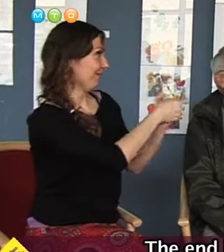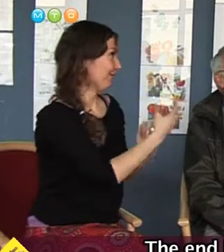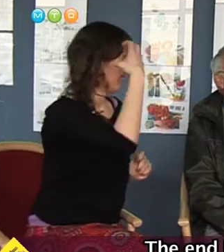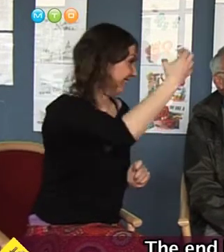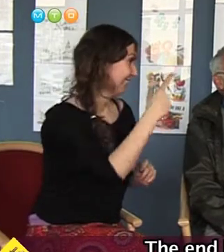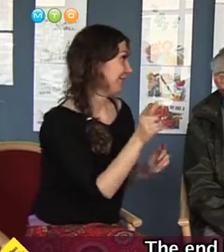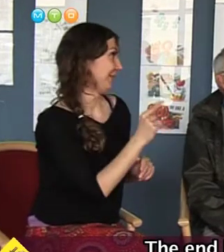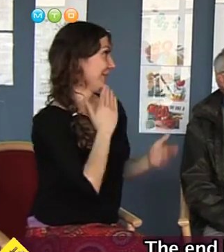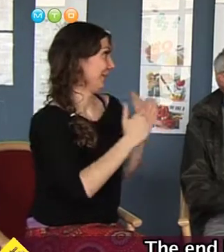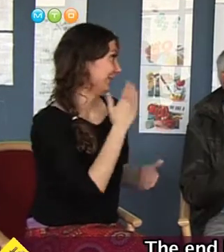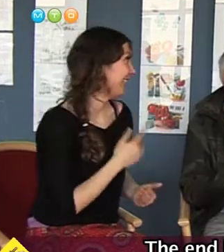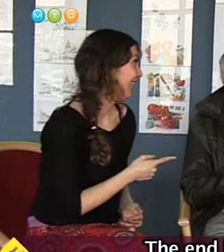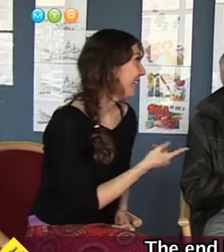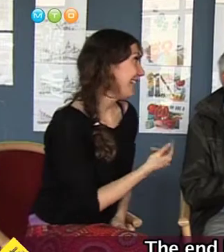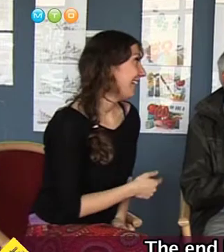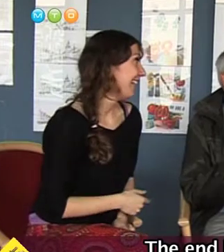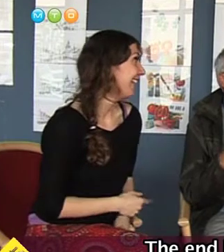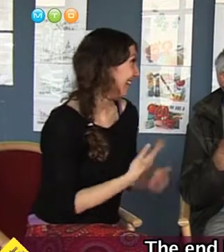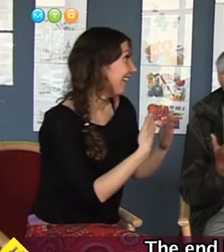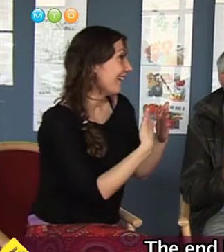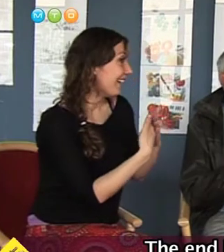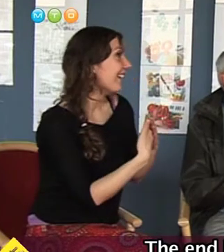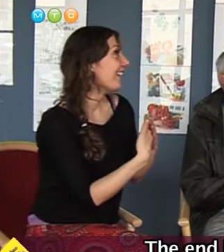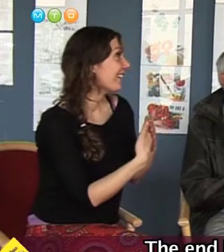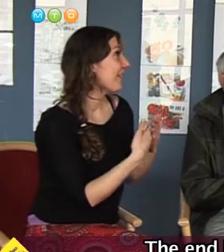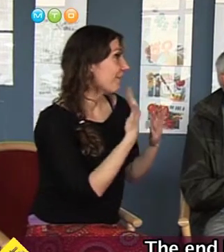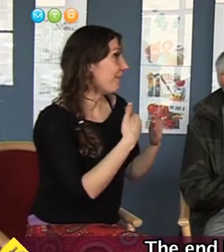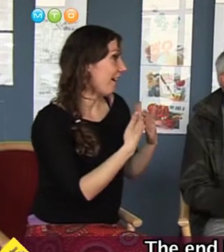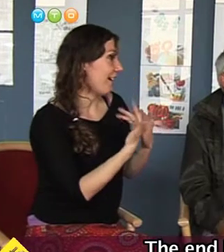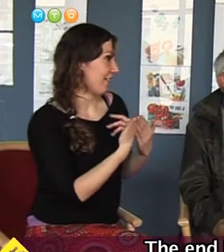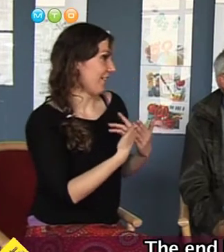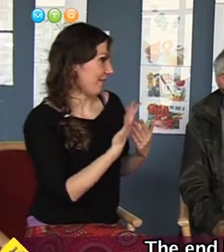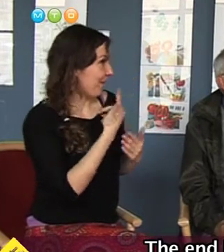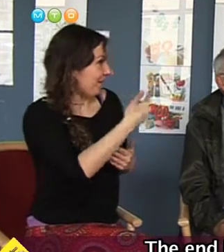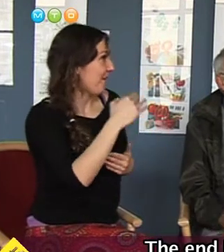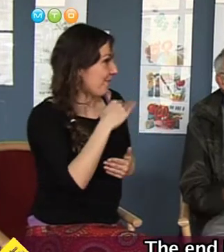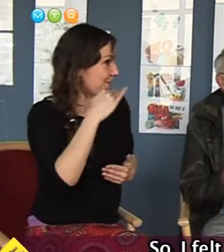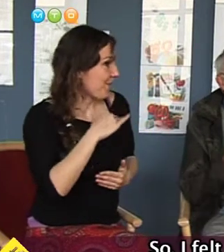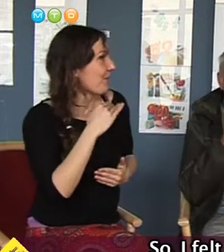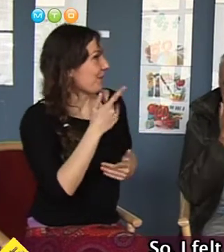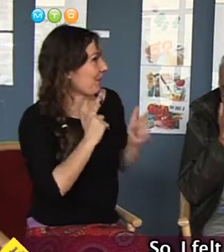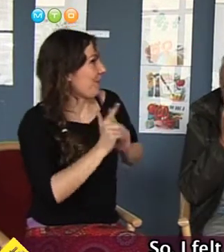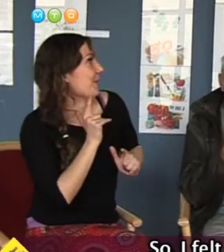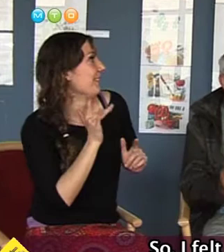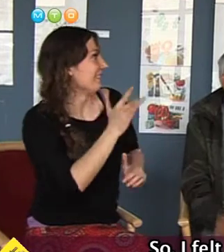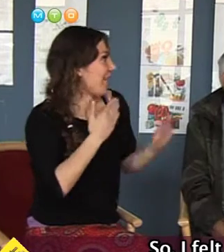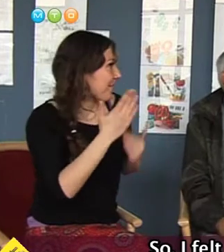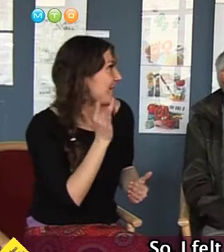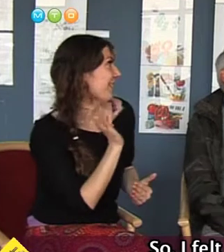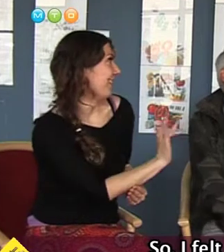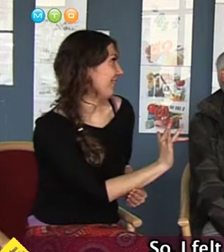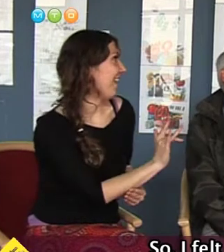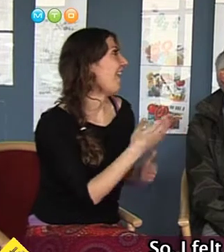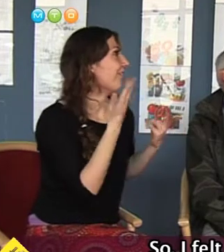So, and it ends happily with these two magicians in love with each other. And so I thought this is a very